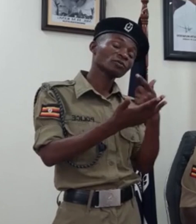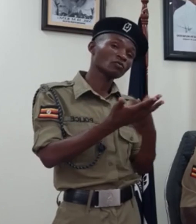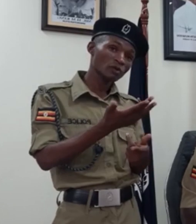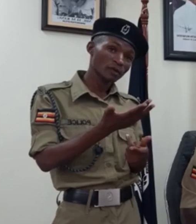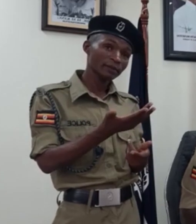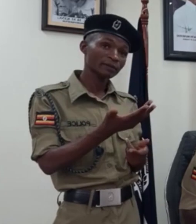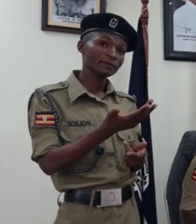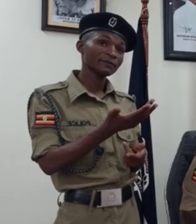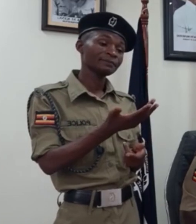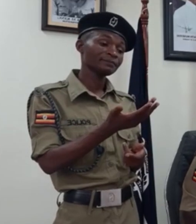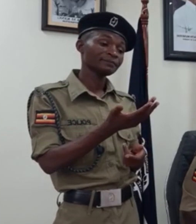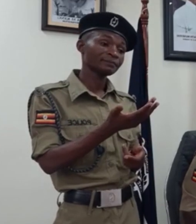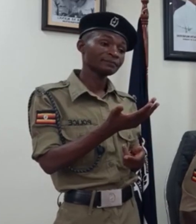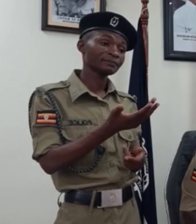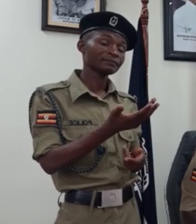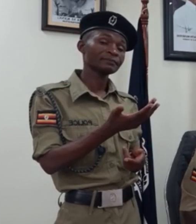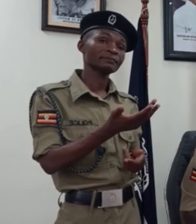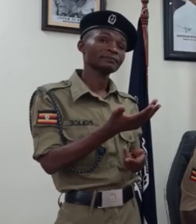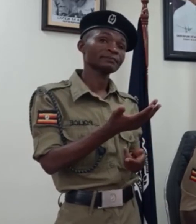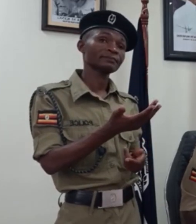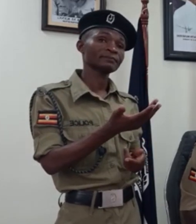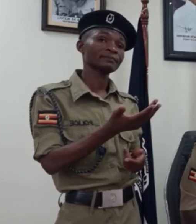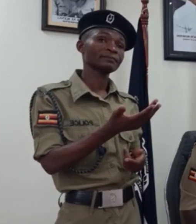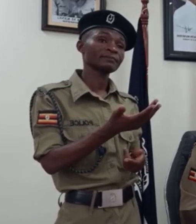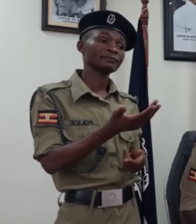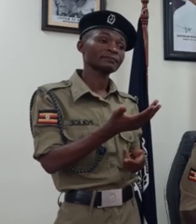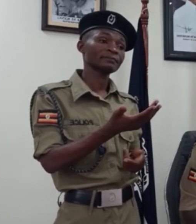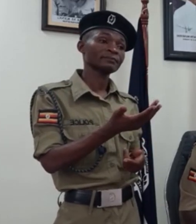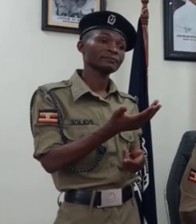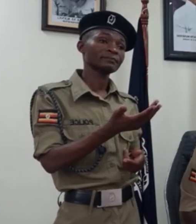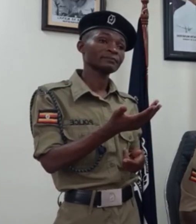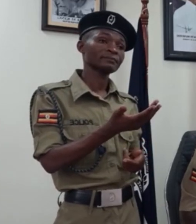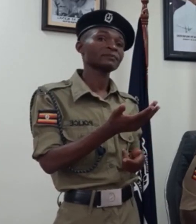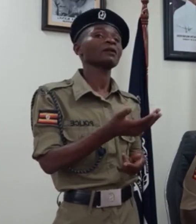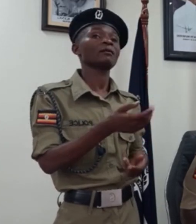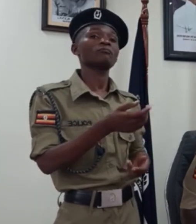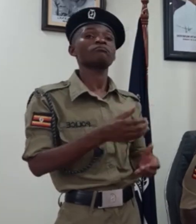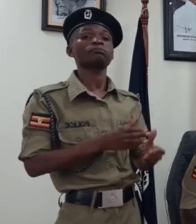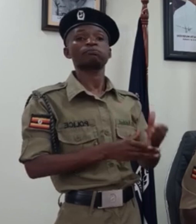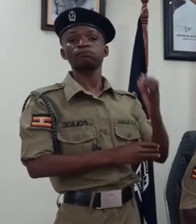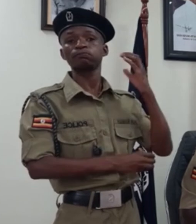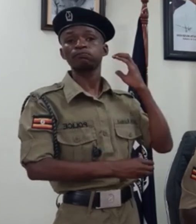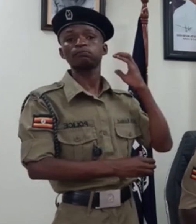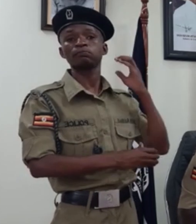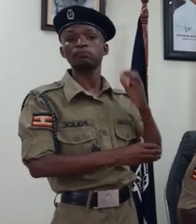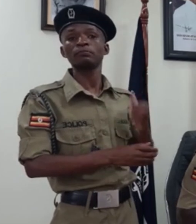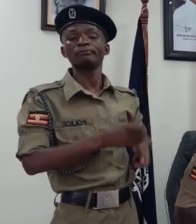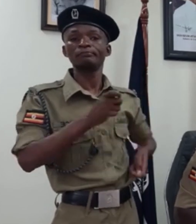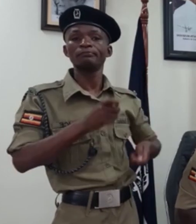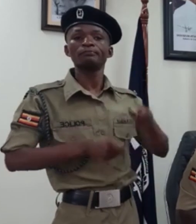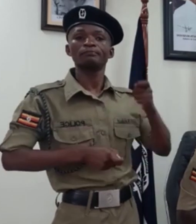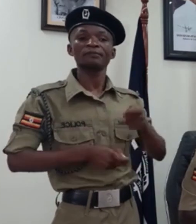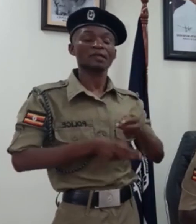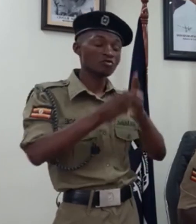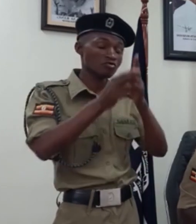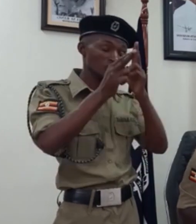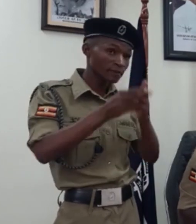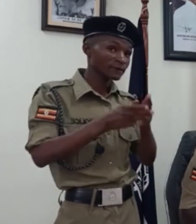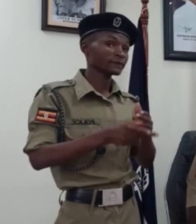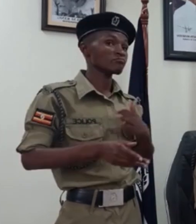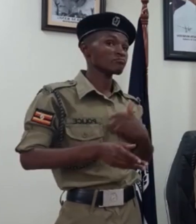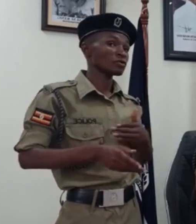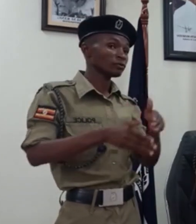ey'omufu n'okugiwerekera ate abapoliisi ku ddala erya komishona